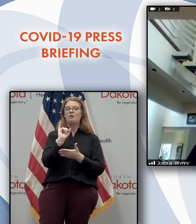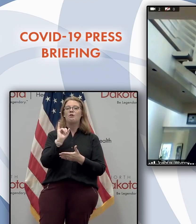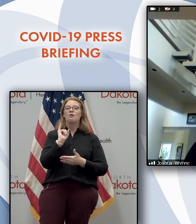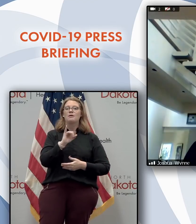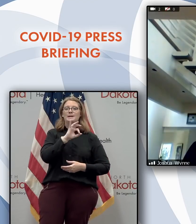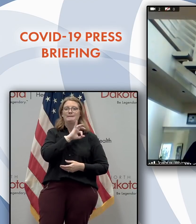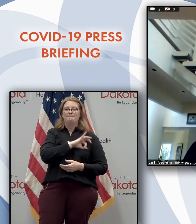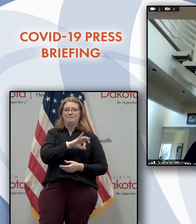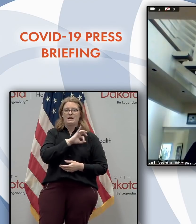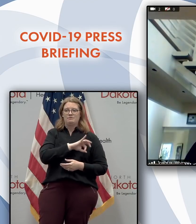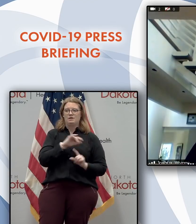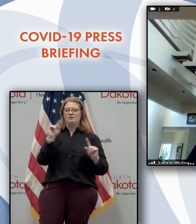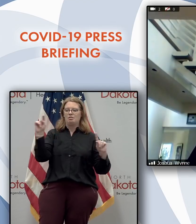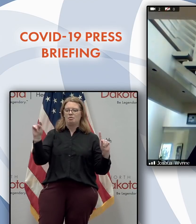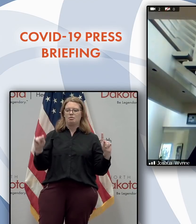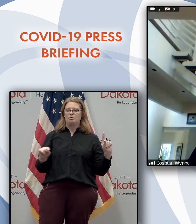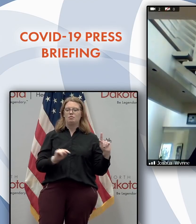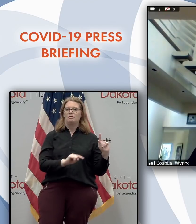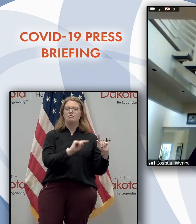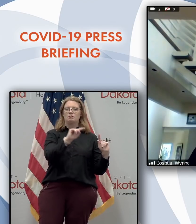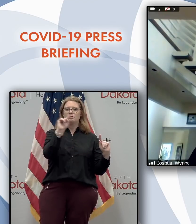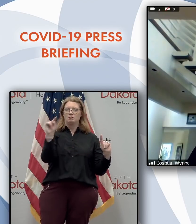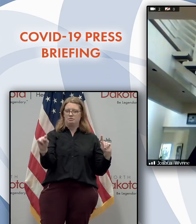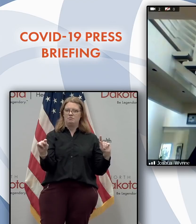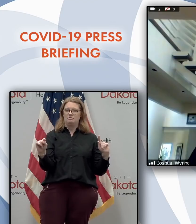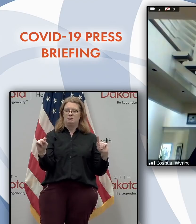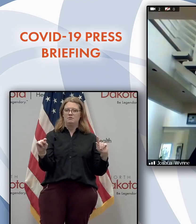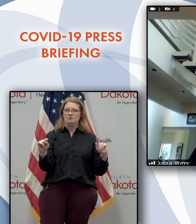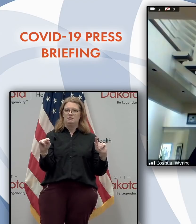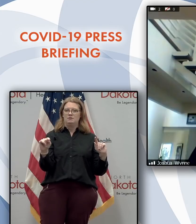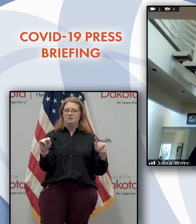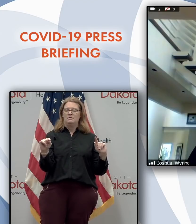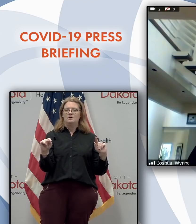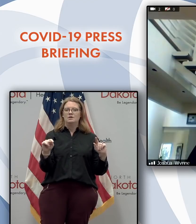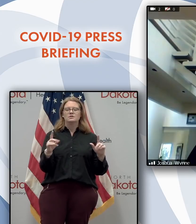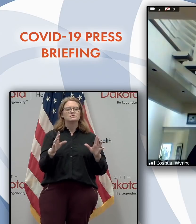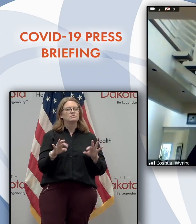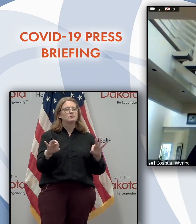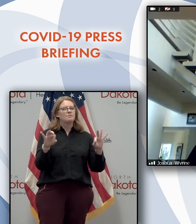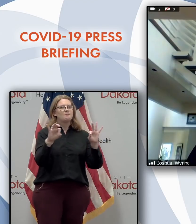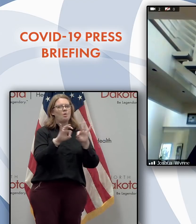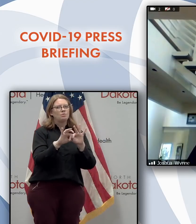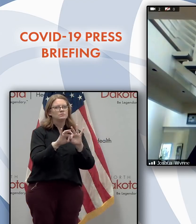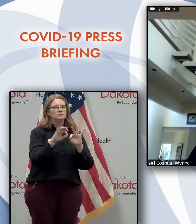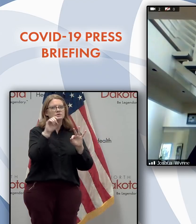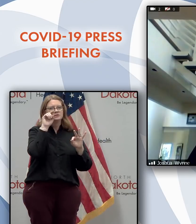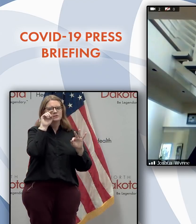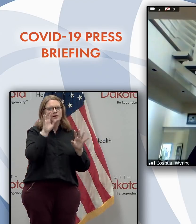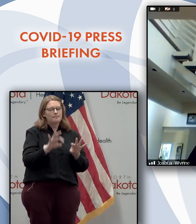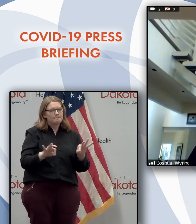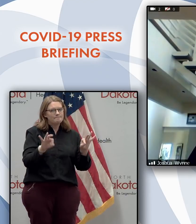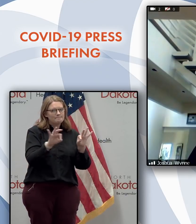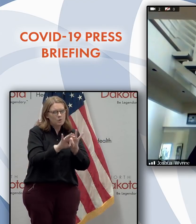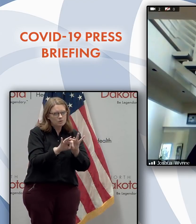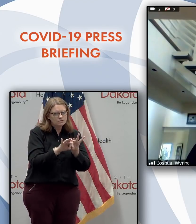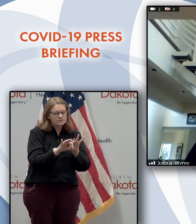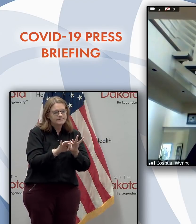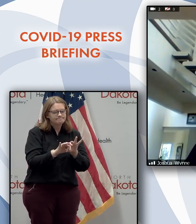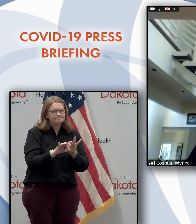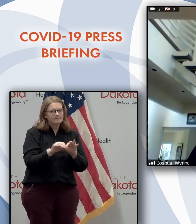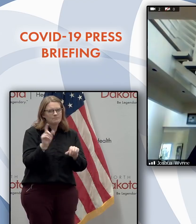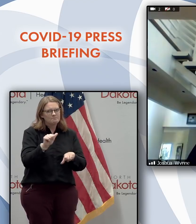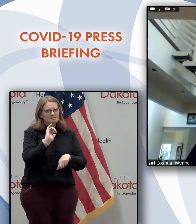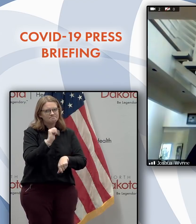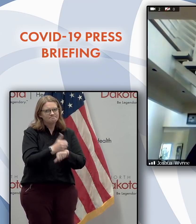each individual institution. An important part of this, as the Chancellor mentioned, is a testing